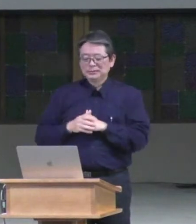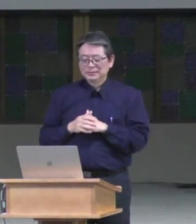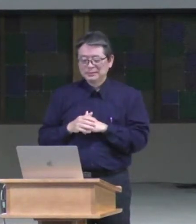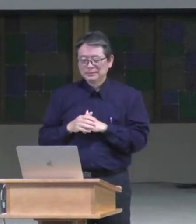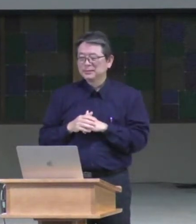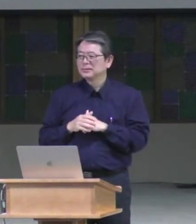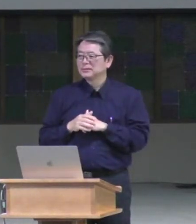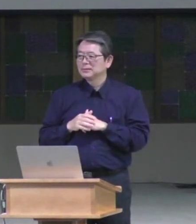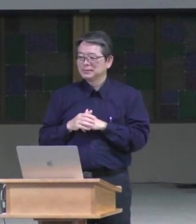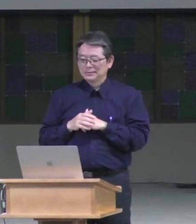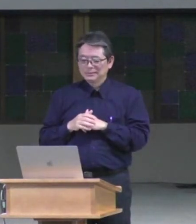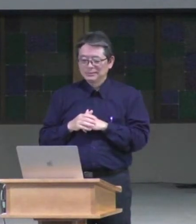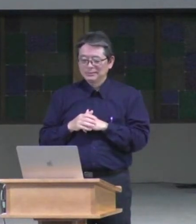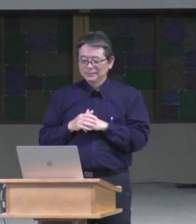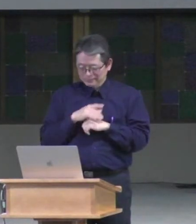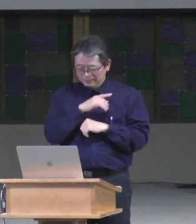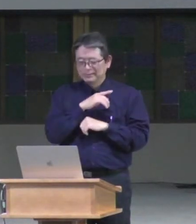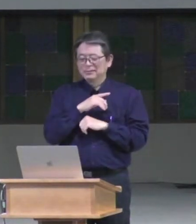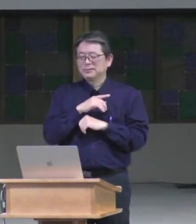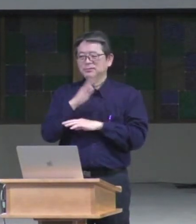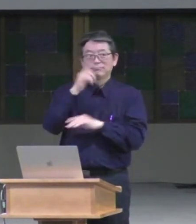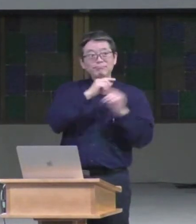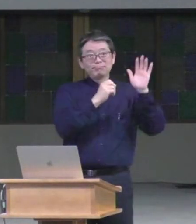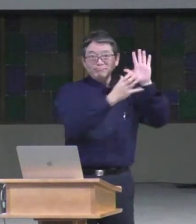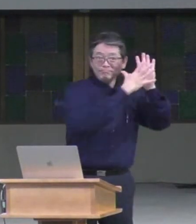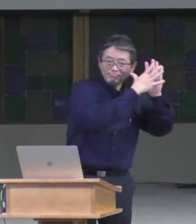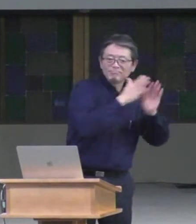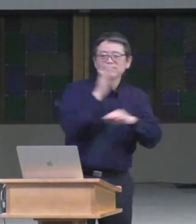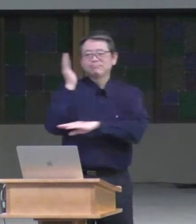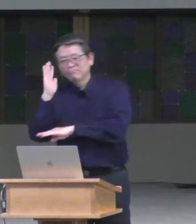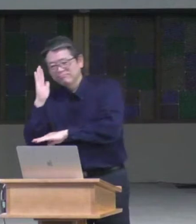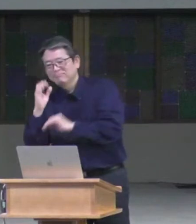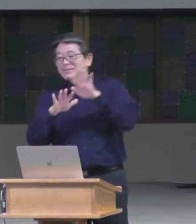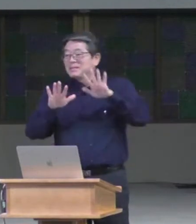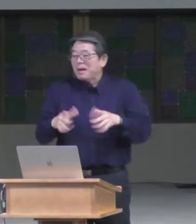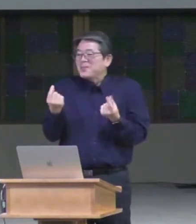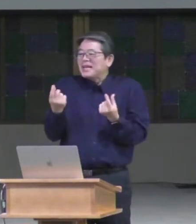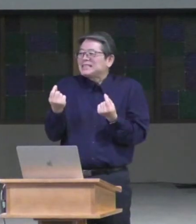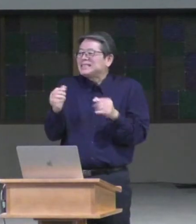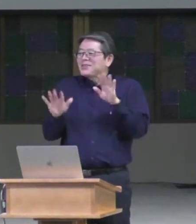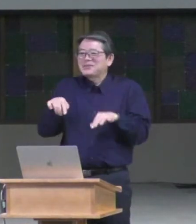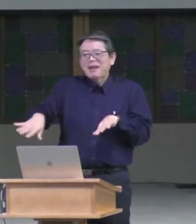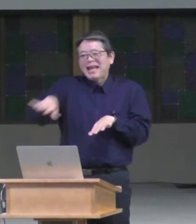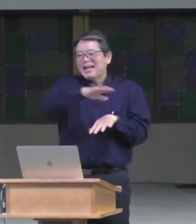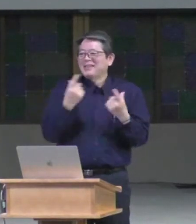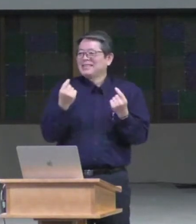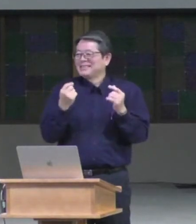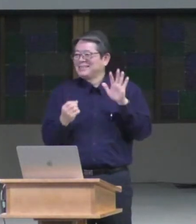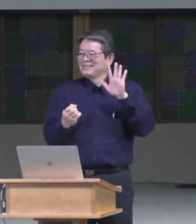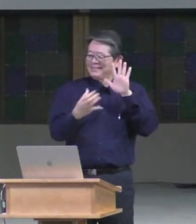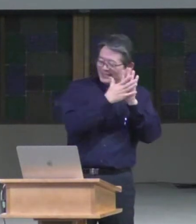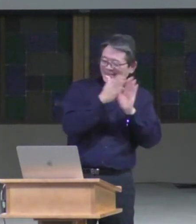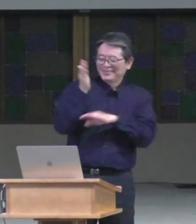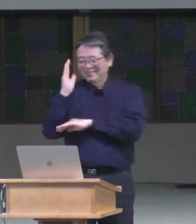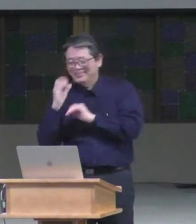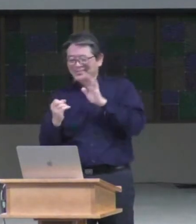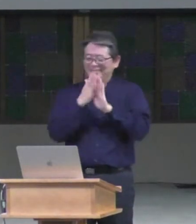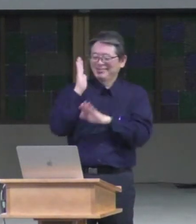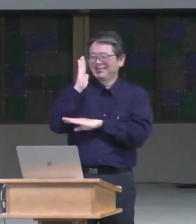corner is the signer. That's our sign language Bible. Like now, I'm showing you the sign language Bible. I